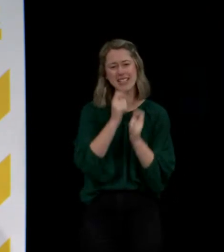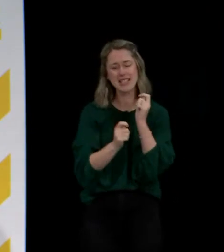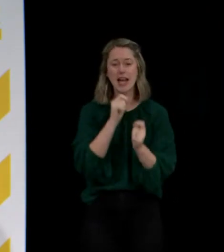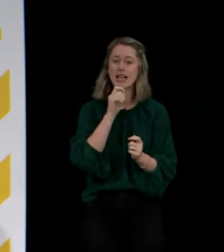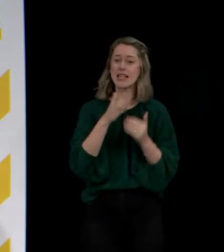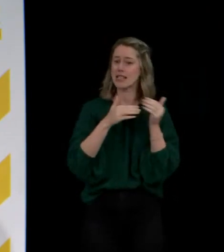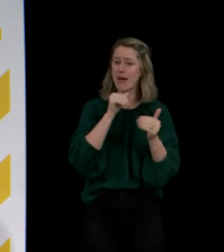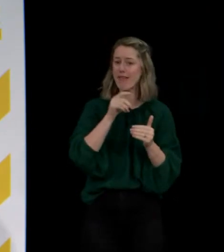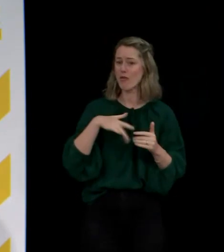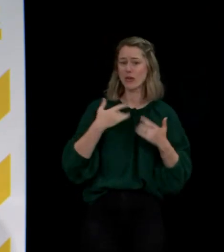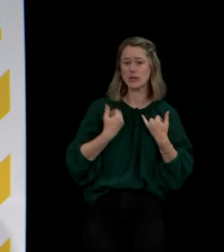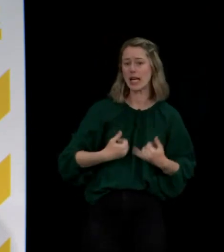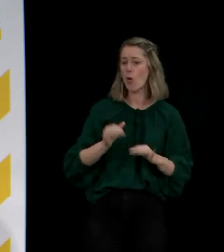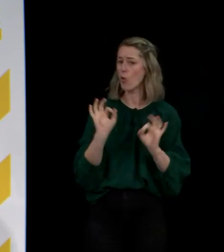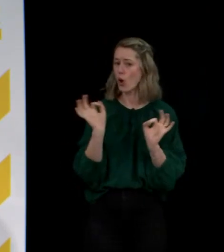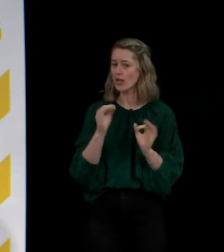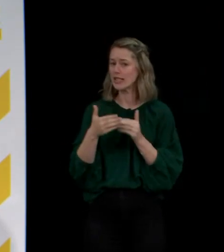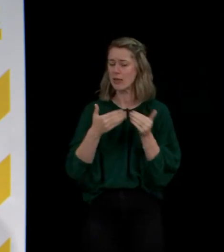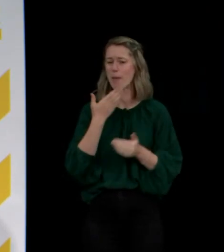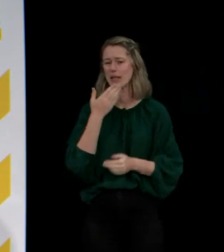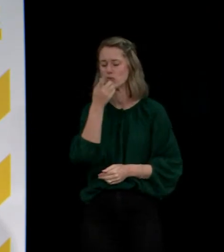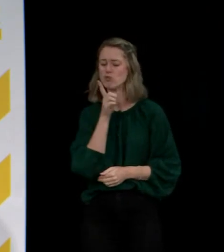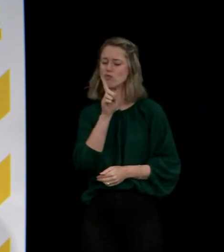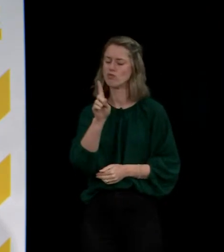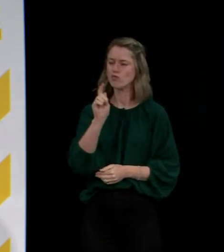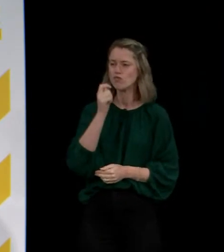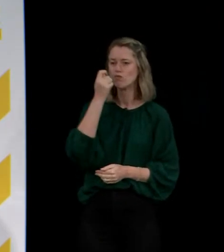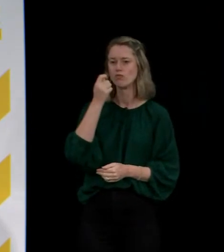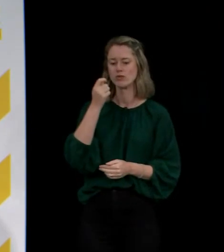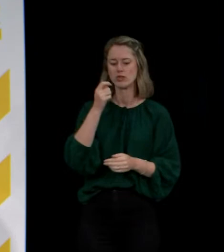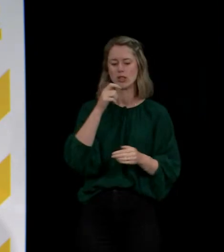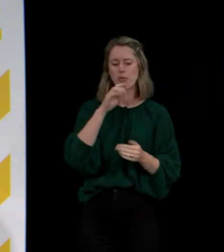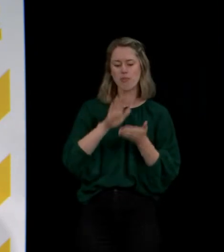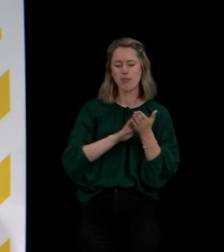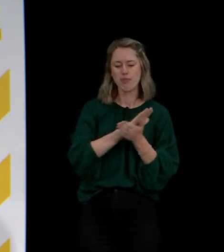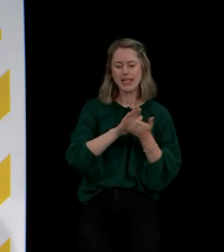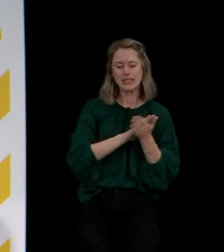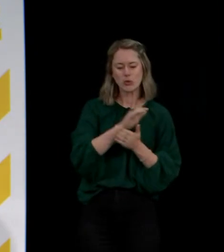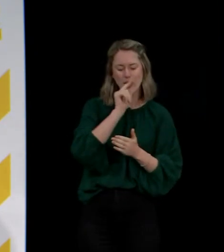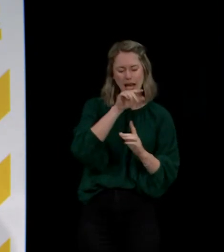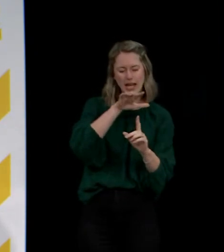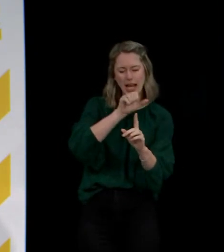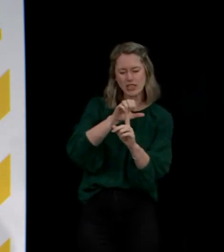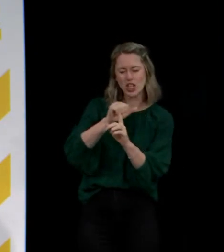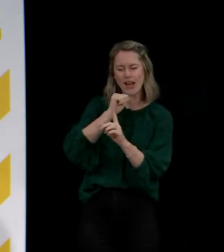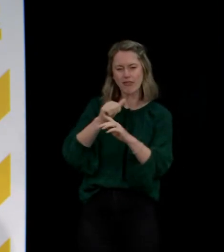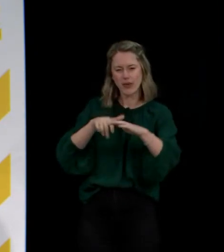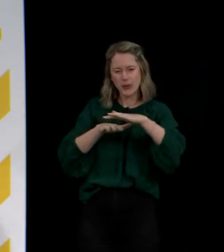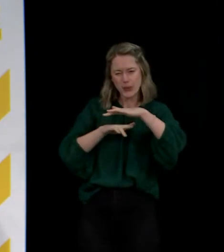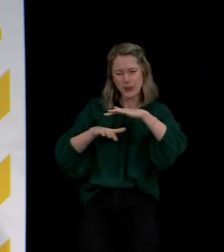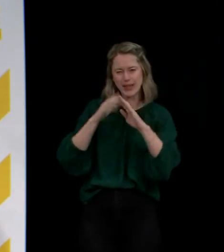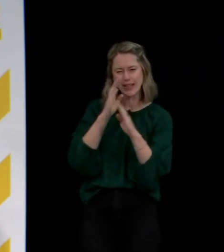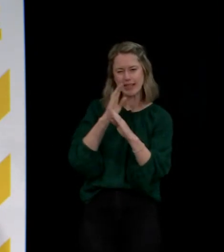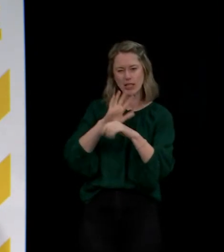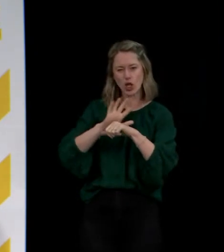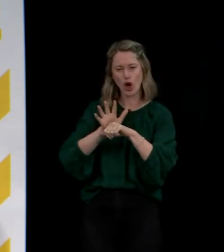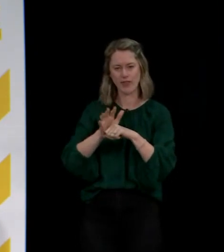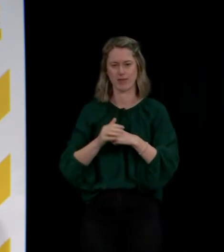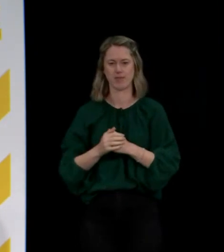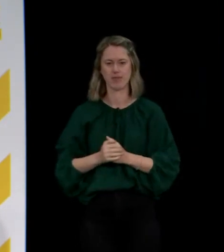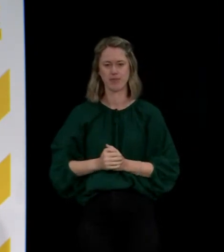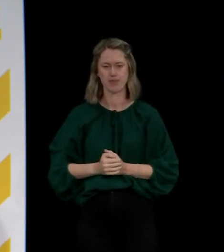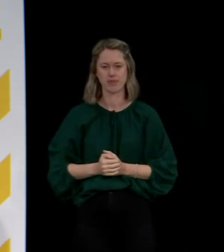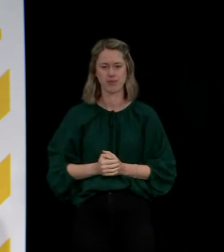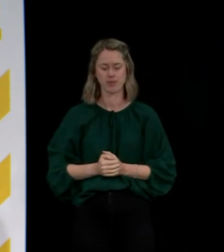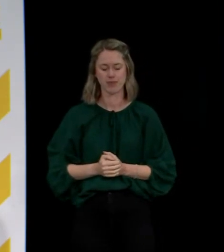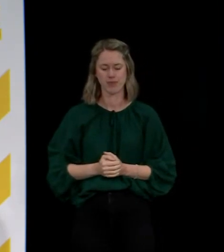have symptoms. This is to ensure that we both find symptomatic cases but also undertake surveillance testing to